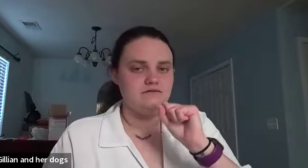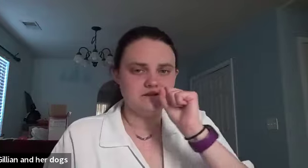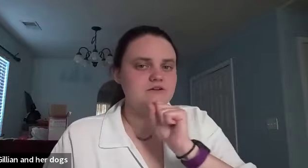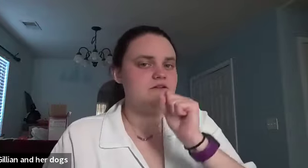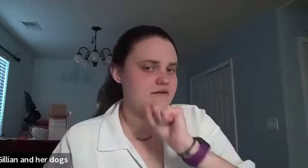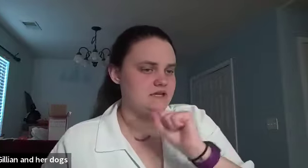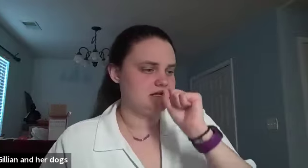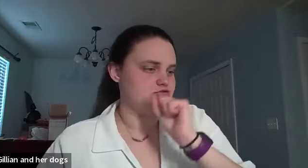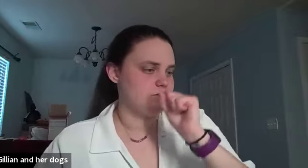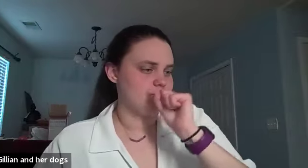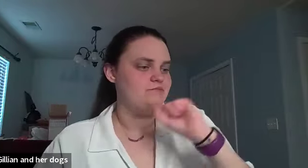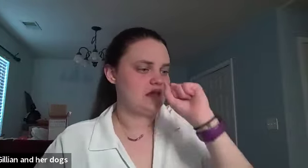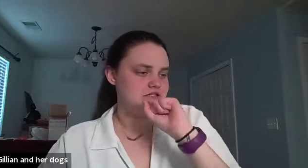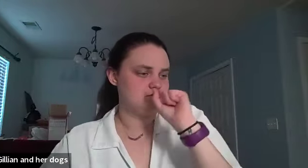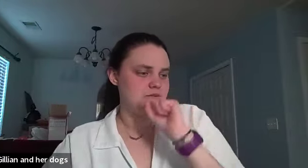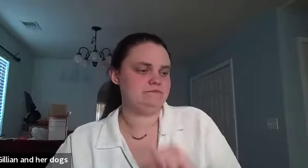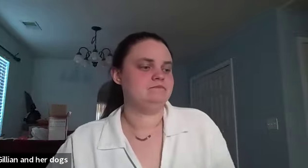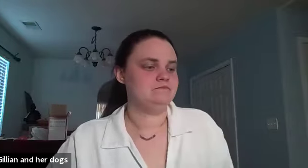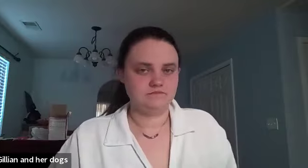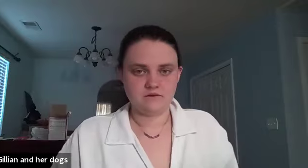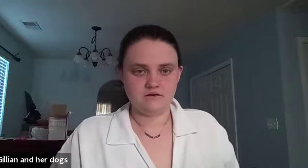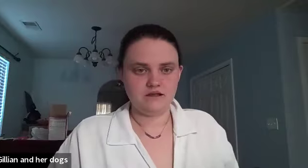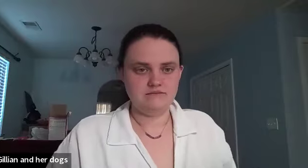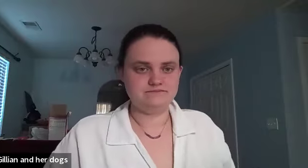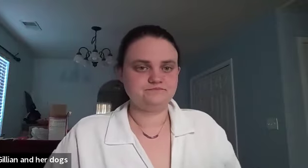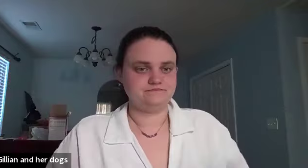of literally having an ice cream cone. Ice cream. All right.